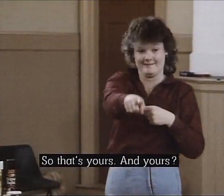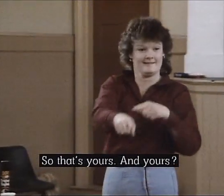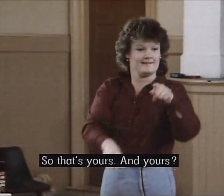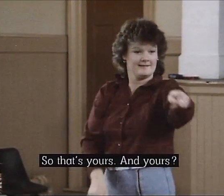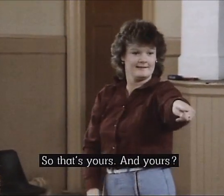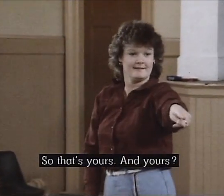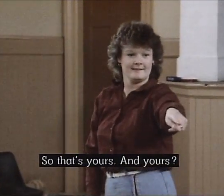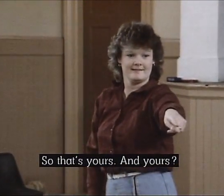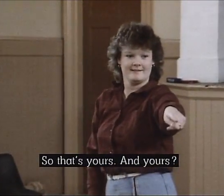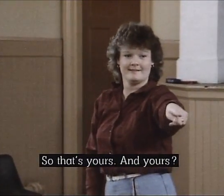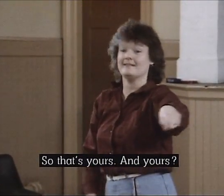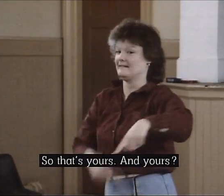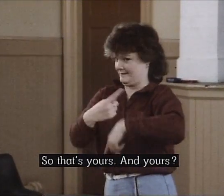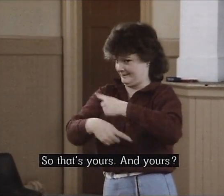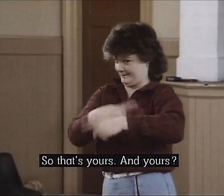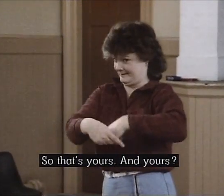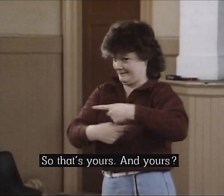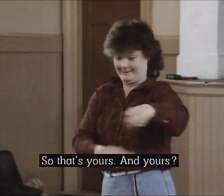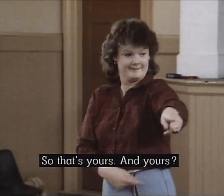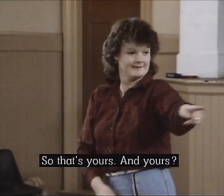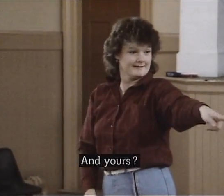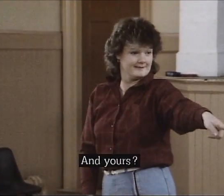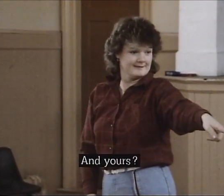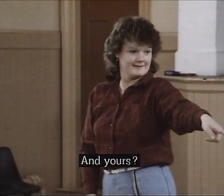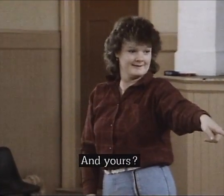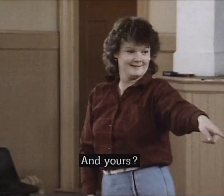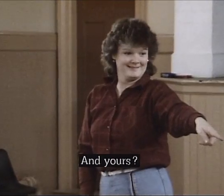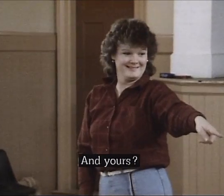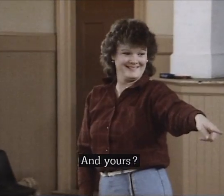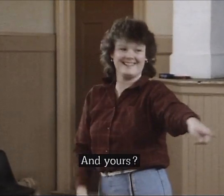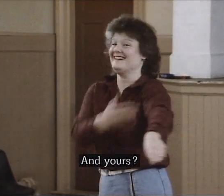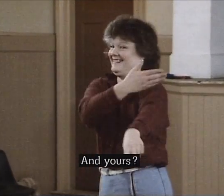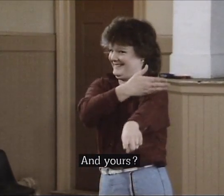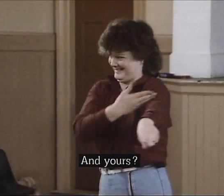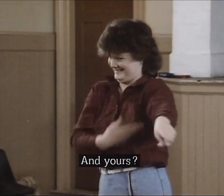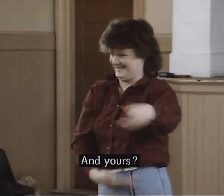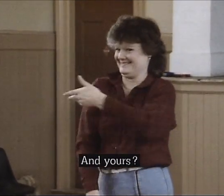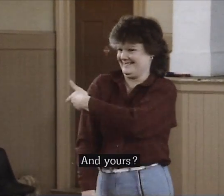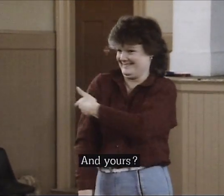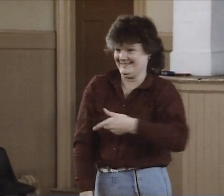So that's yours. And yours? And yours?